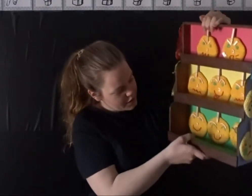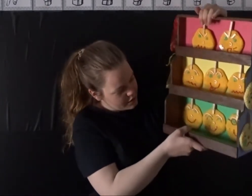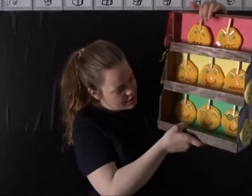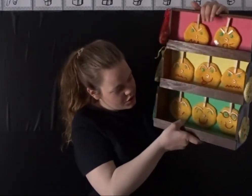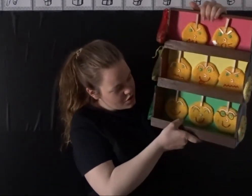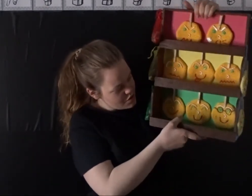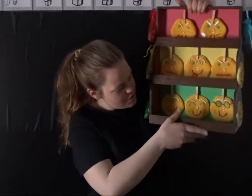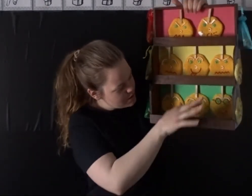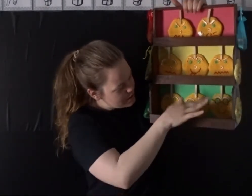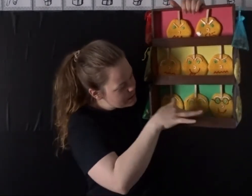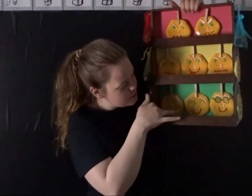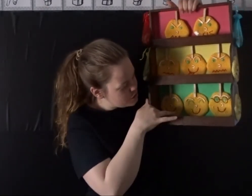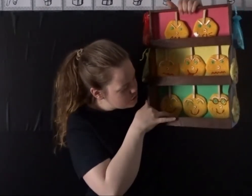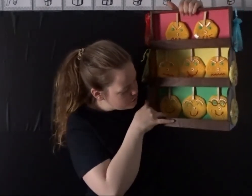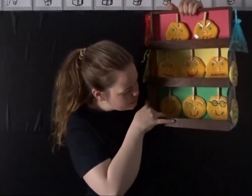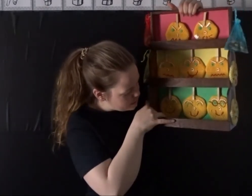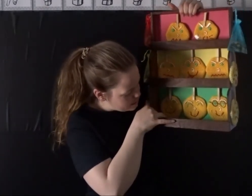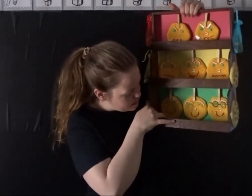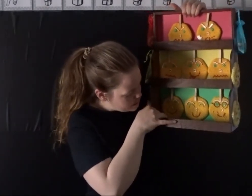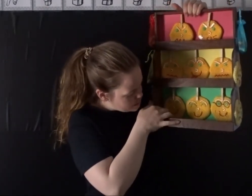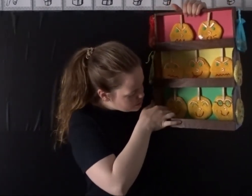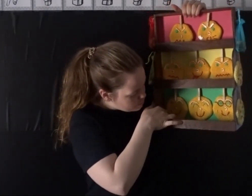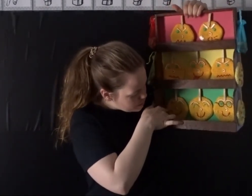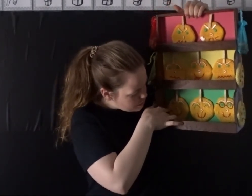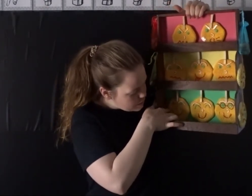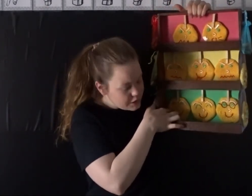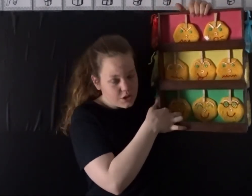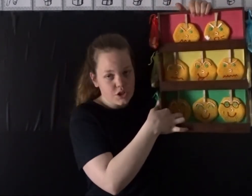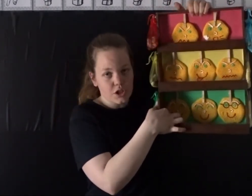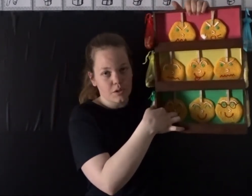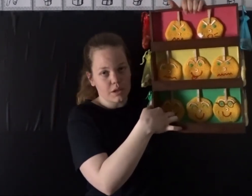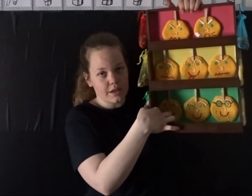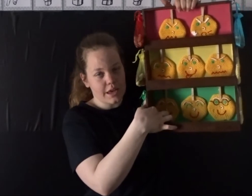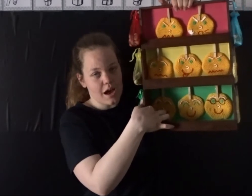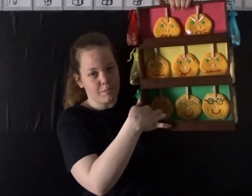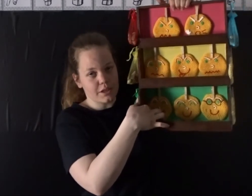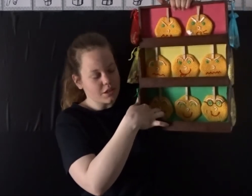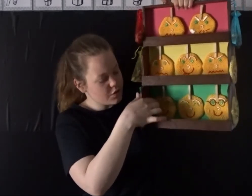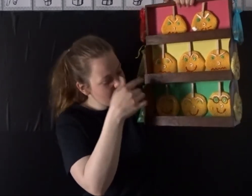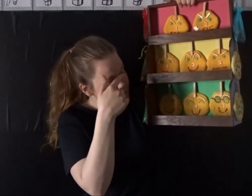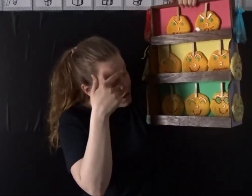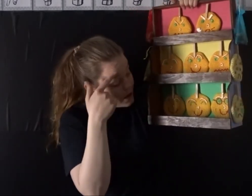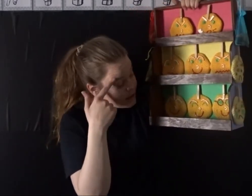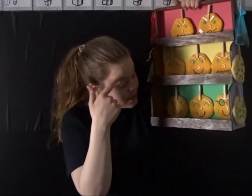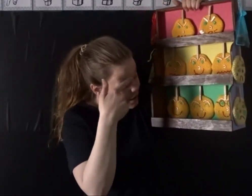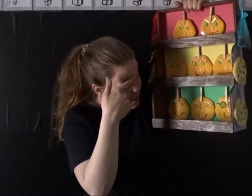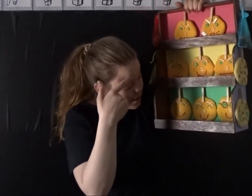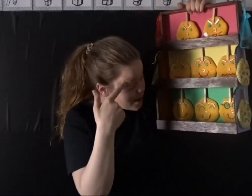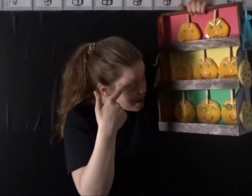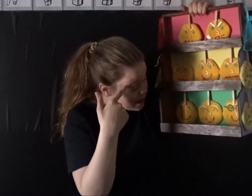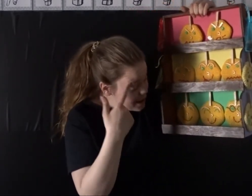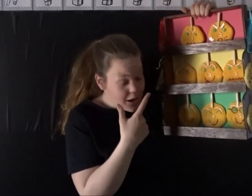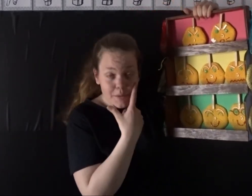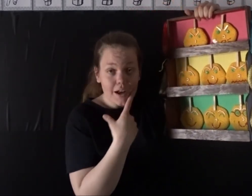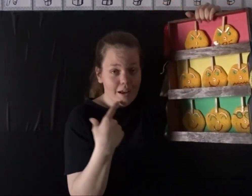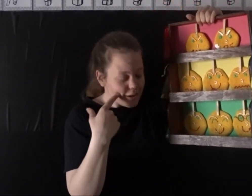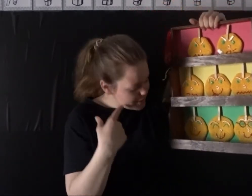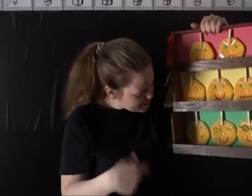Alright, so into the green, we are going to start with happy. So happy has high eyebrows and a